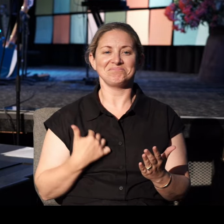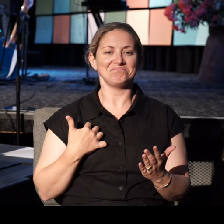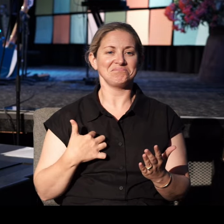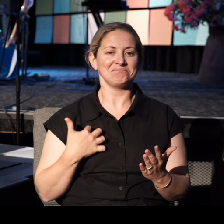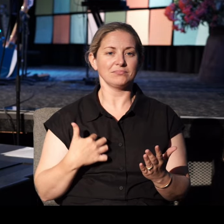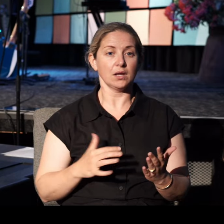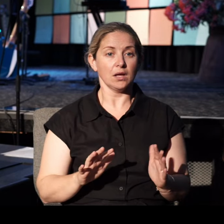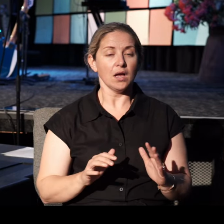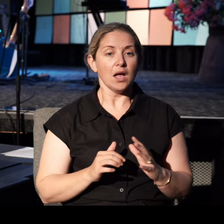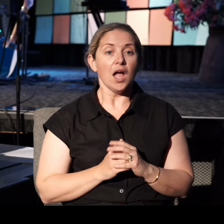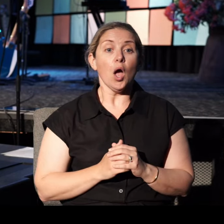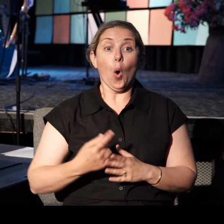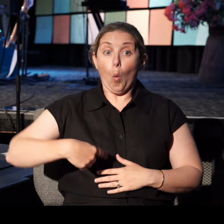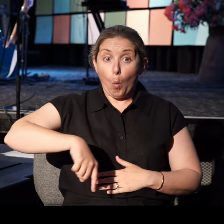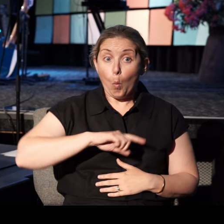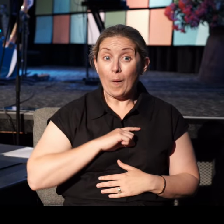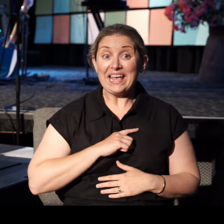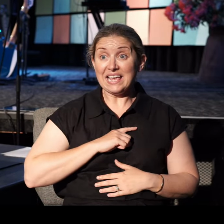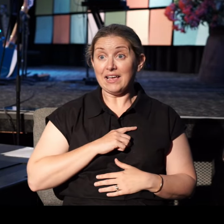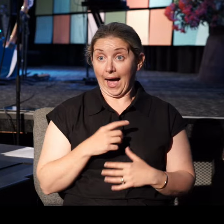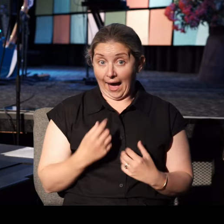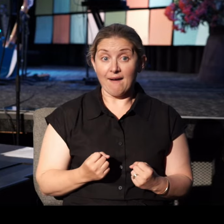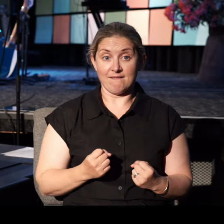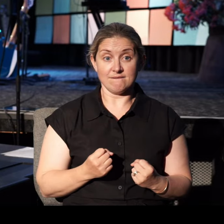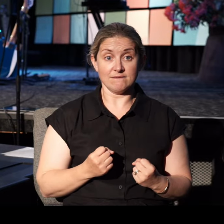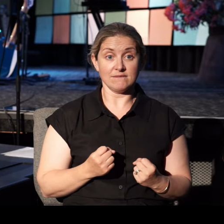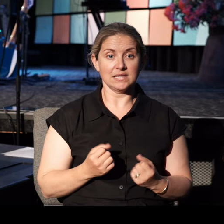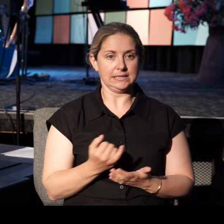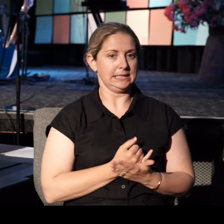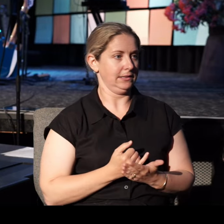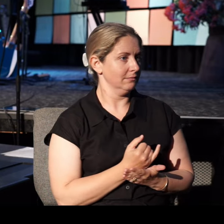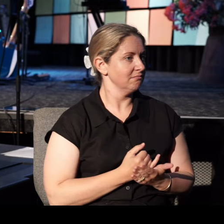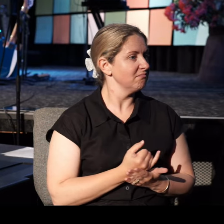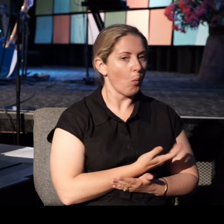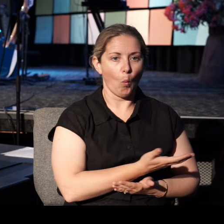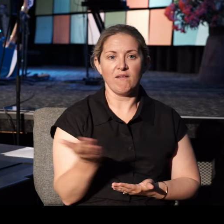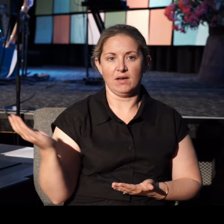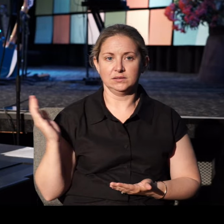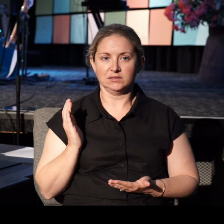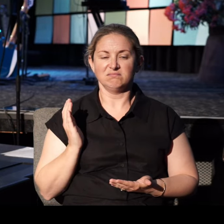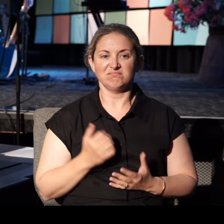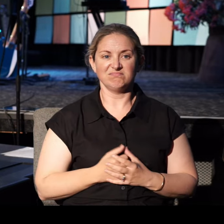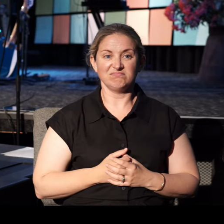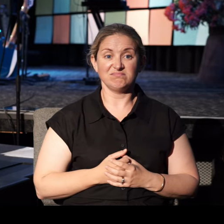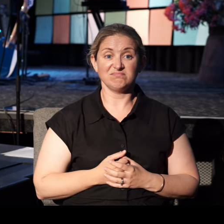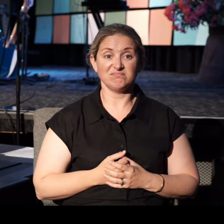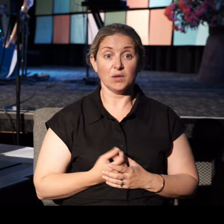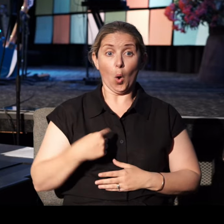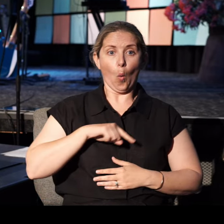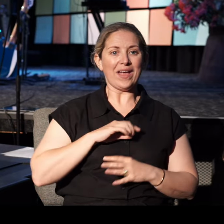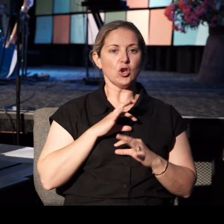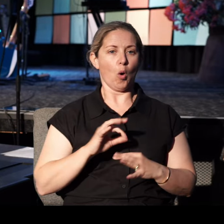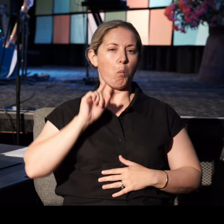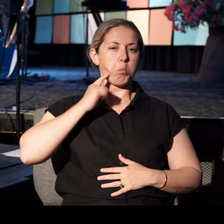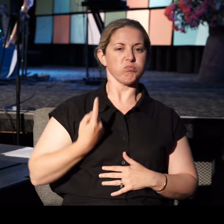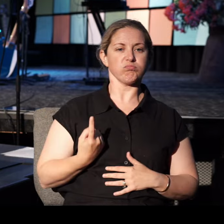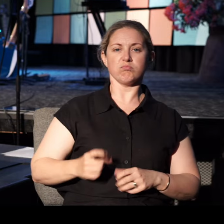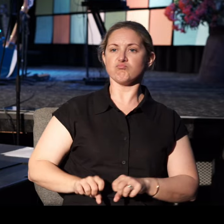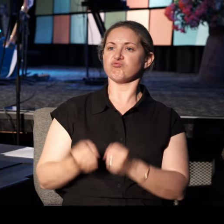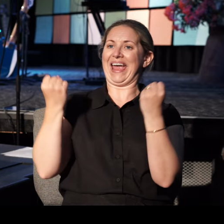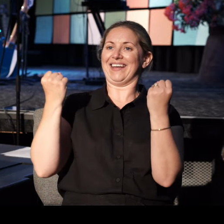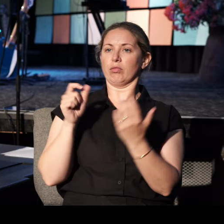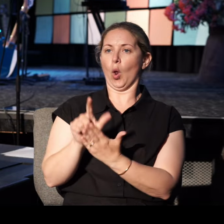We have lived in lawlessness and rebellion, sin. It's not just that we've been living breaking laws. We've